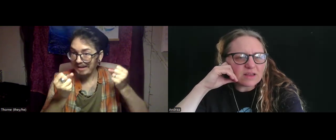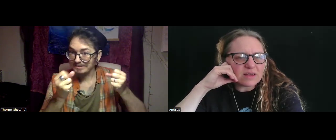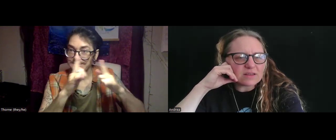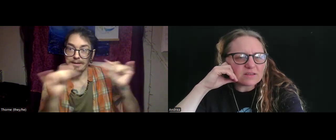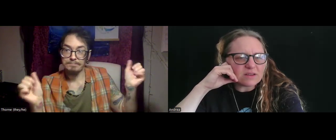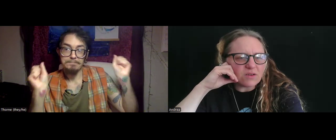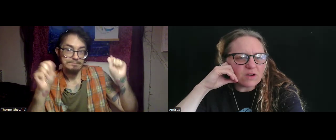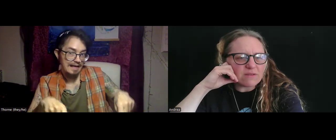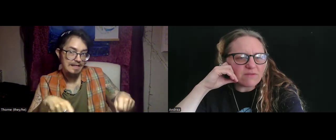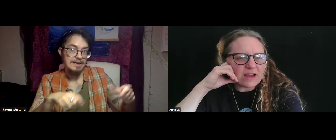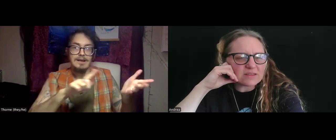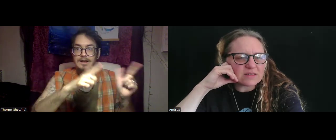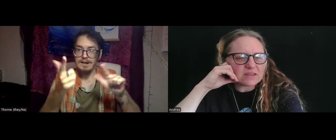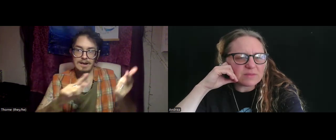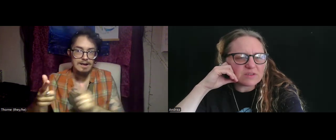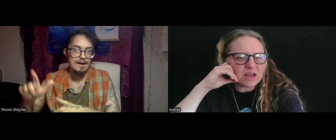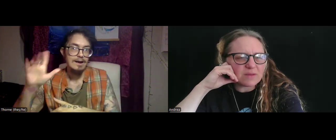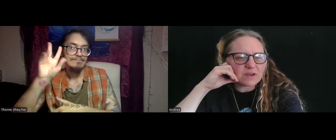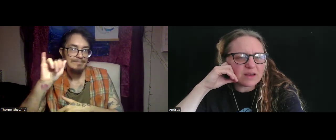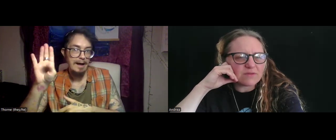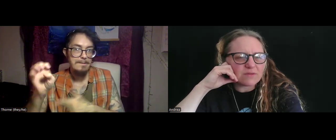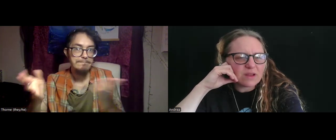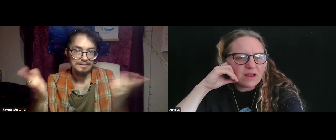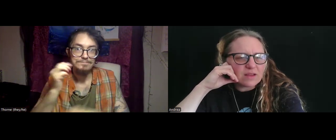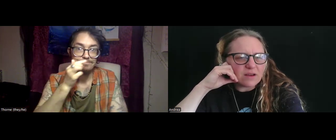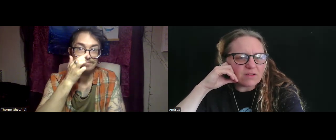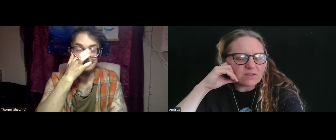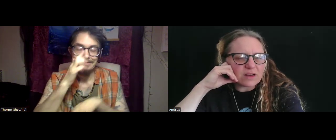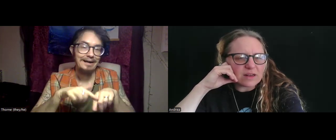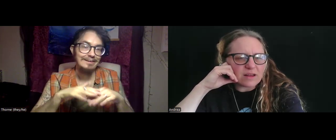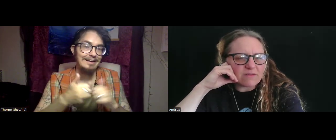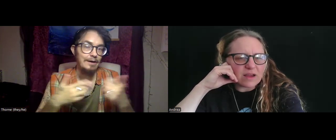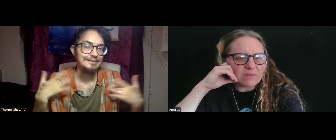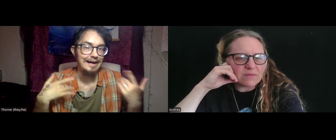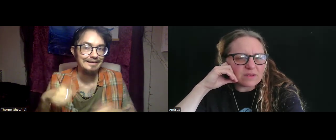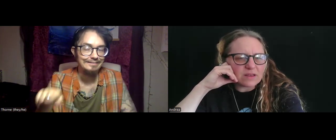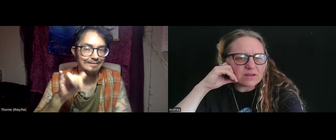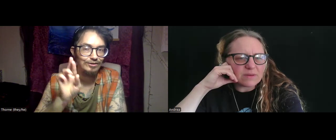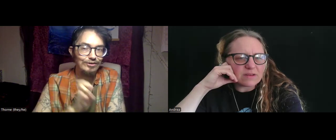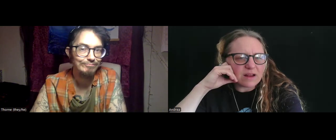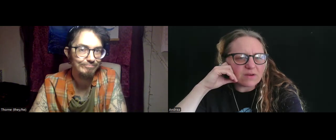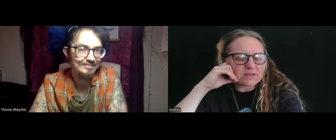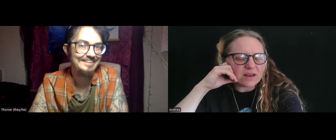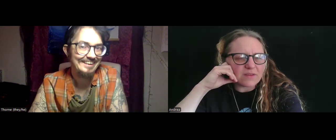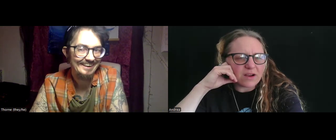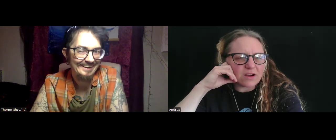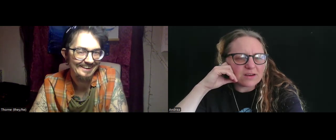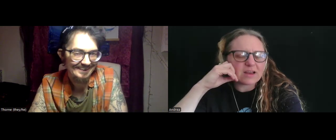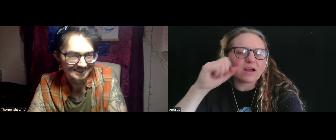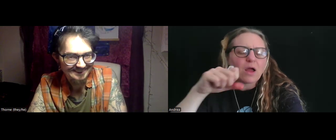signing slow and fast at the same time, kind of the alternating that vibe. It depends on how excited they are. Yeah.